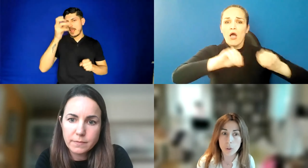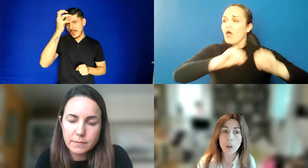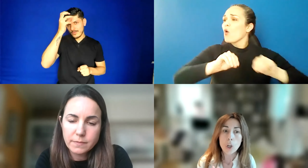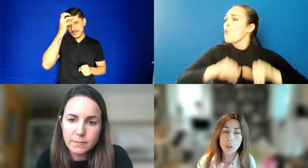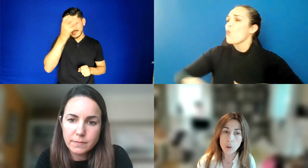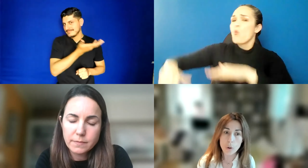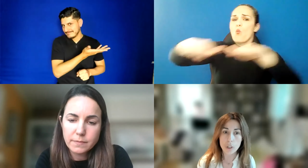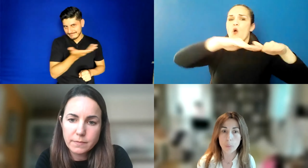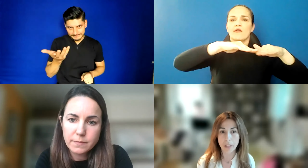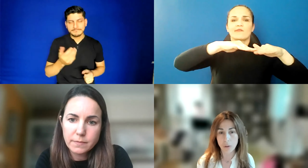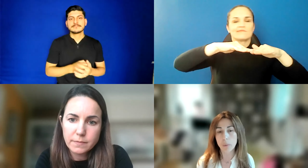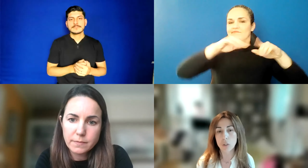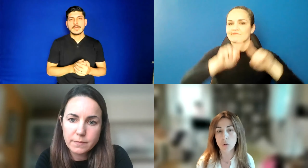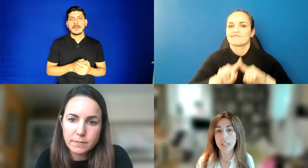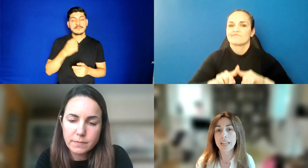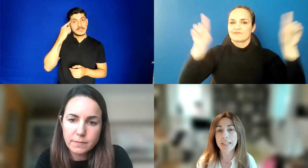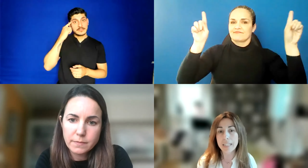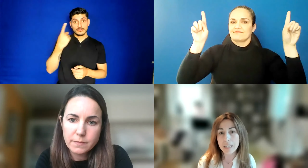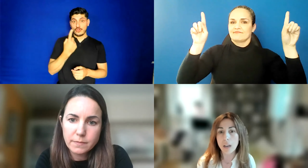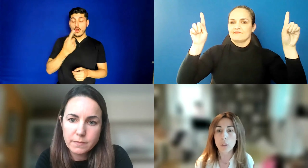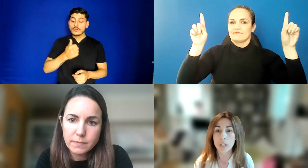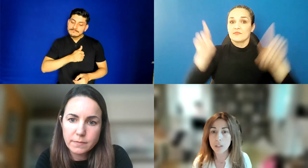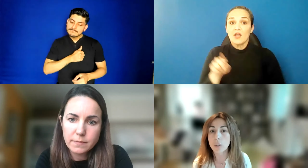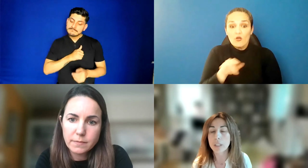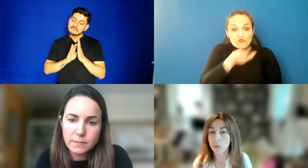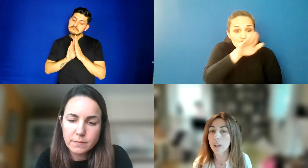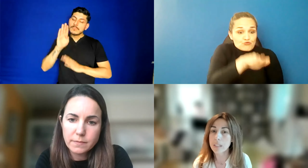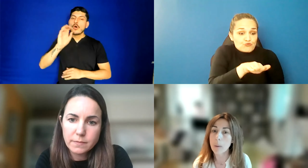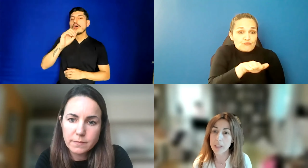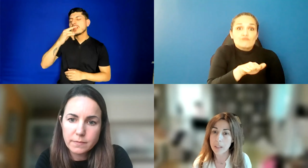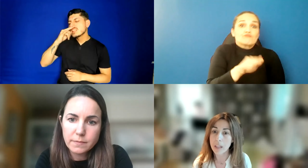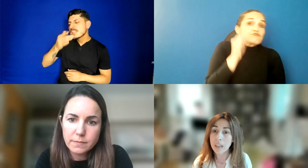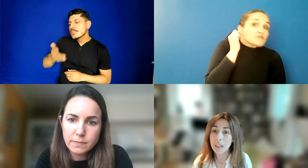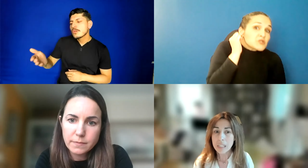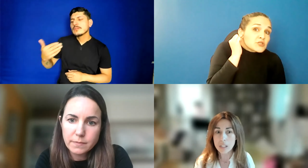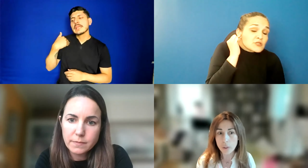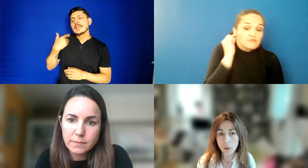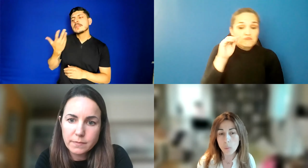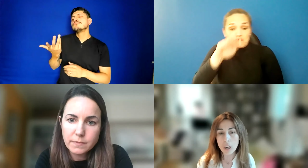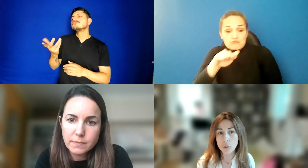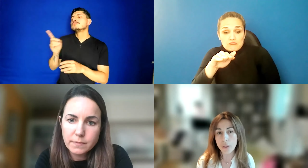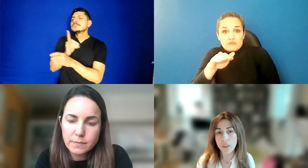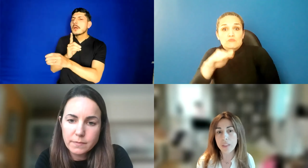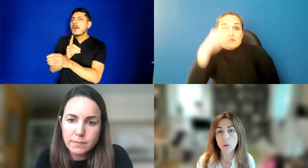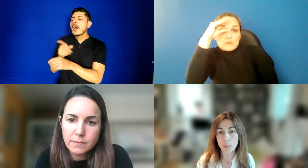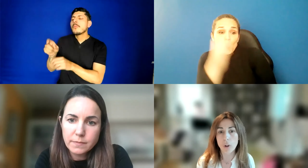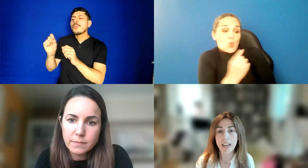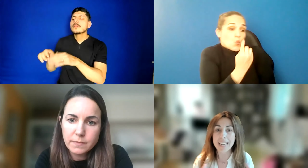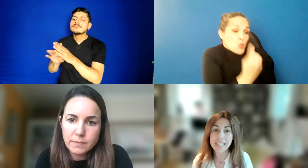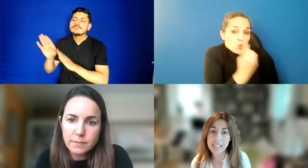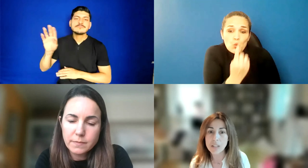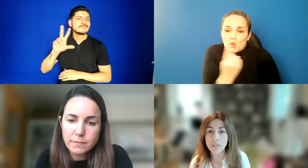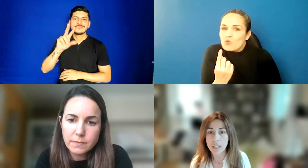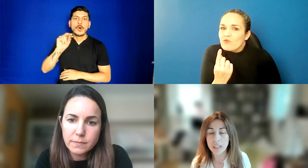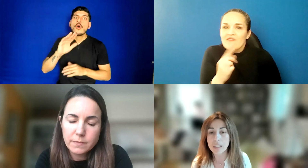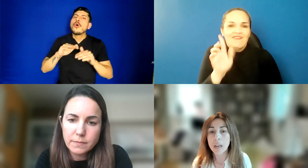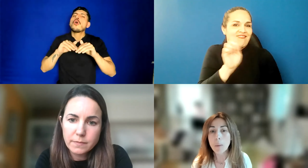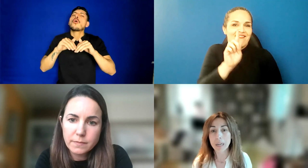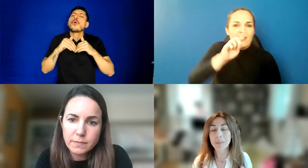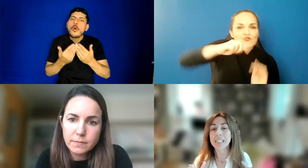see this from the point of view of the need to change educational system. It's not the perspective exclusively of the child who